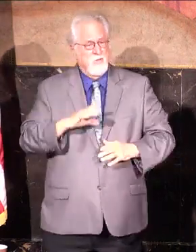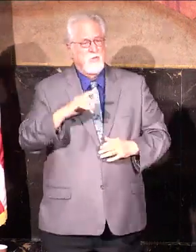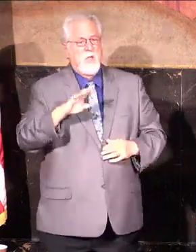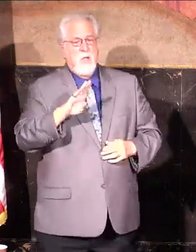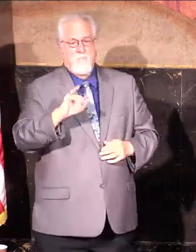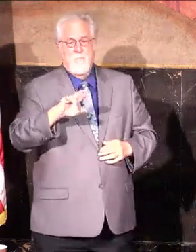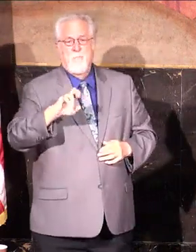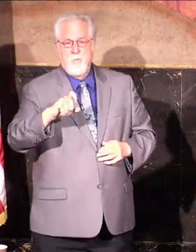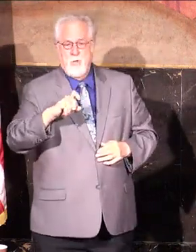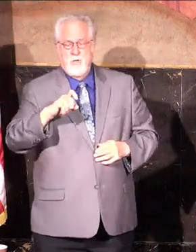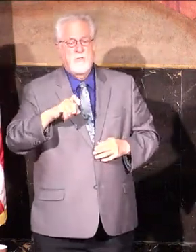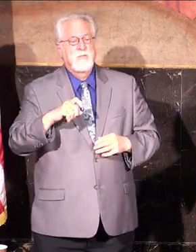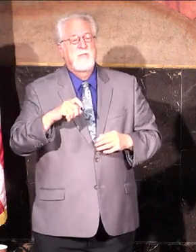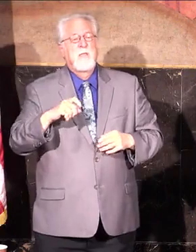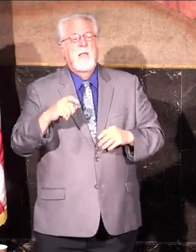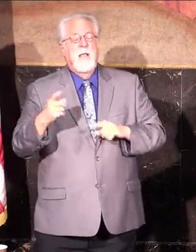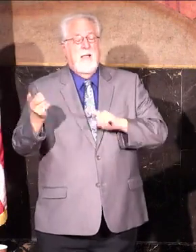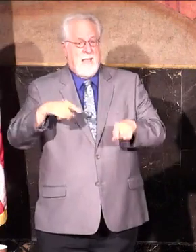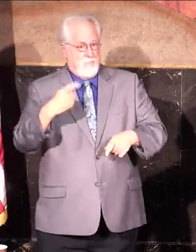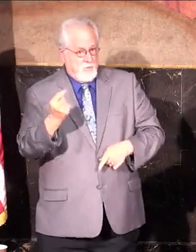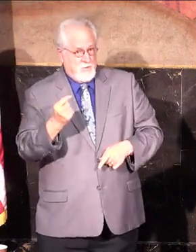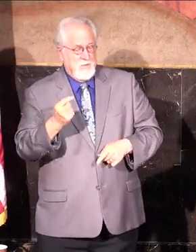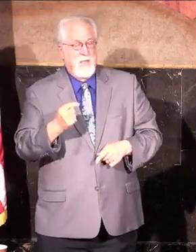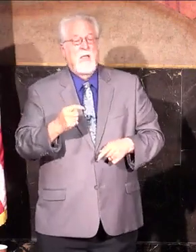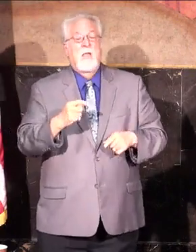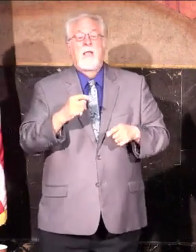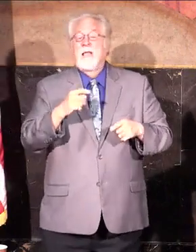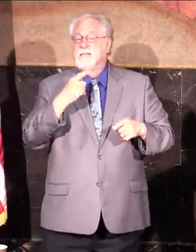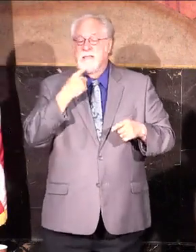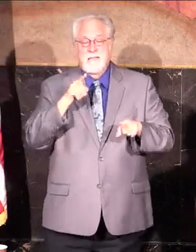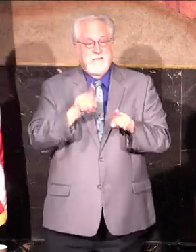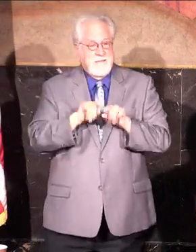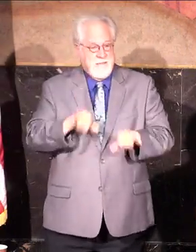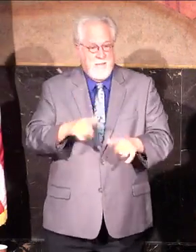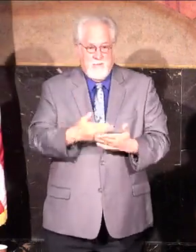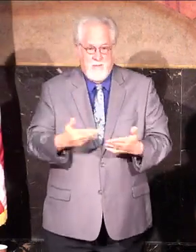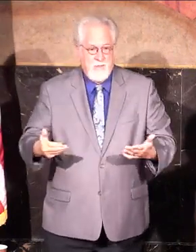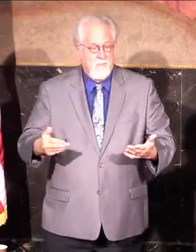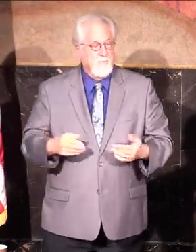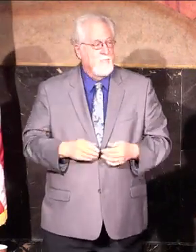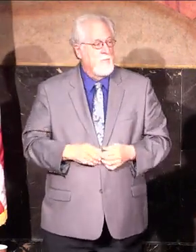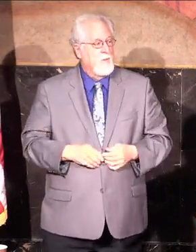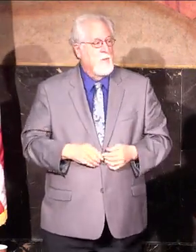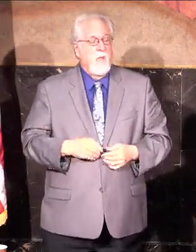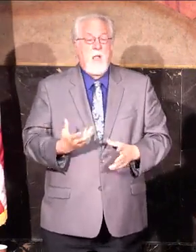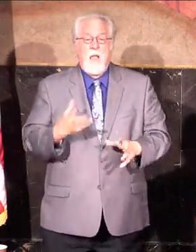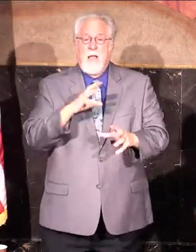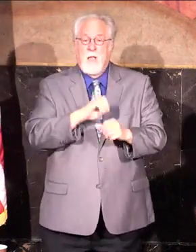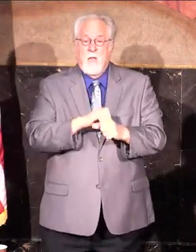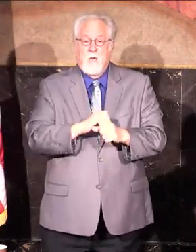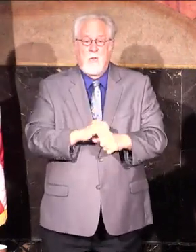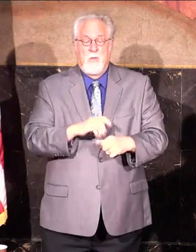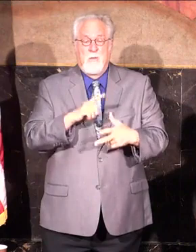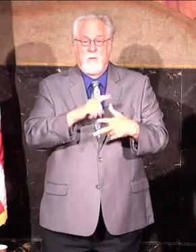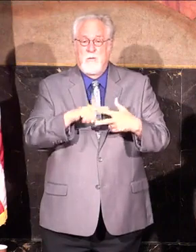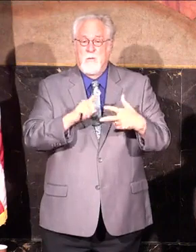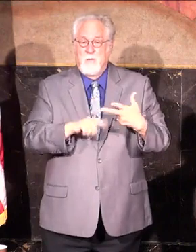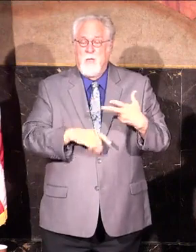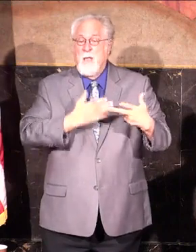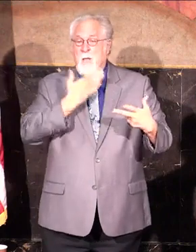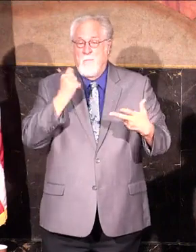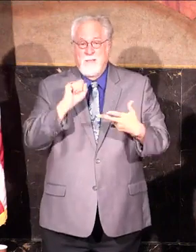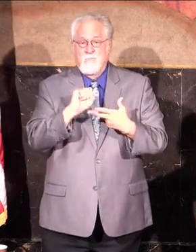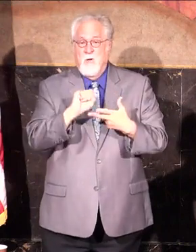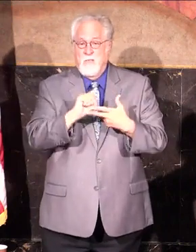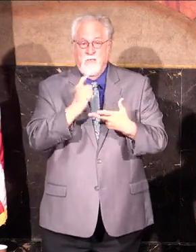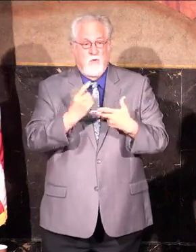to Louisiana the next day on Tuesday of this week and repeated the same thing, included three things as being best